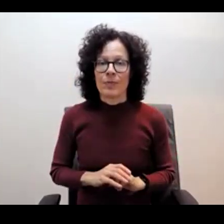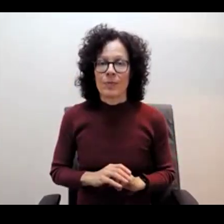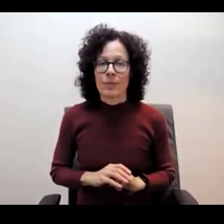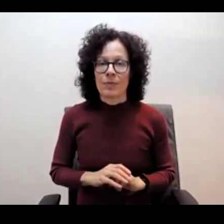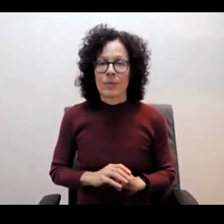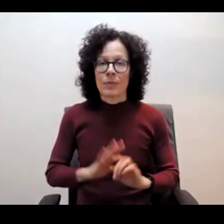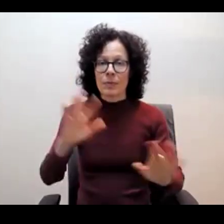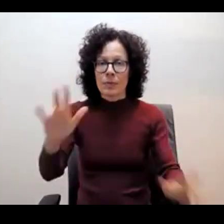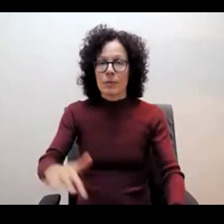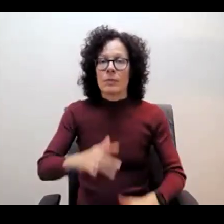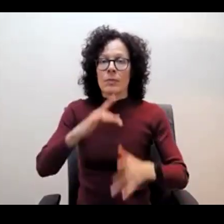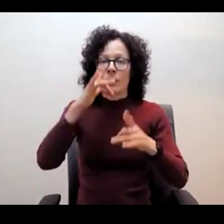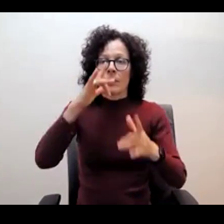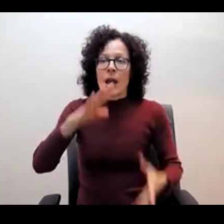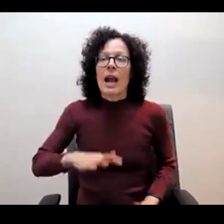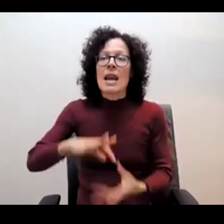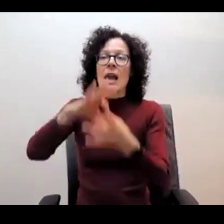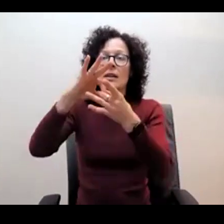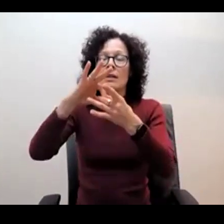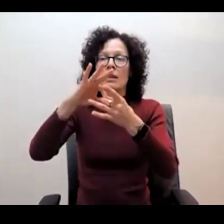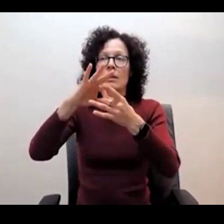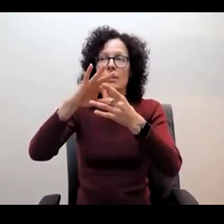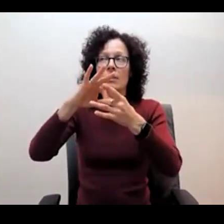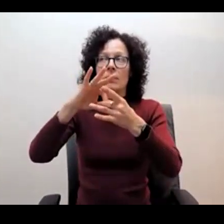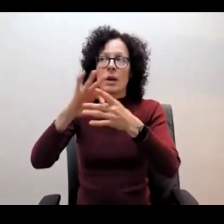Breathe in, connect.